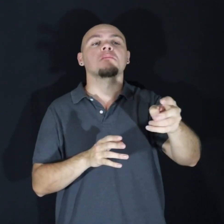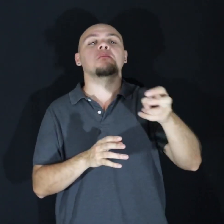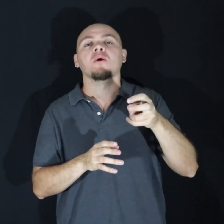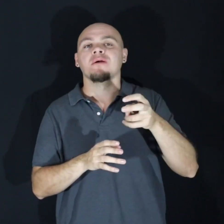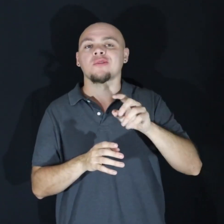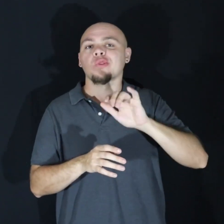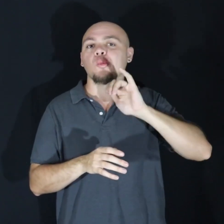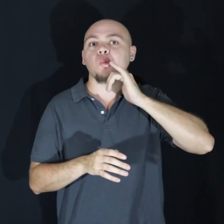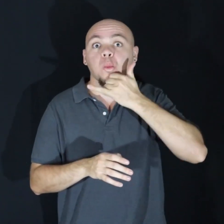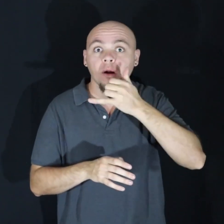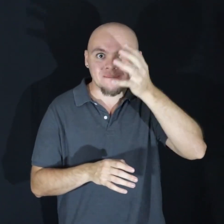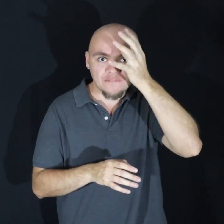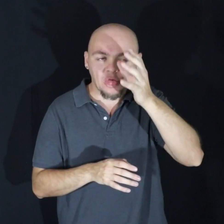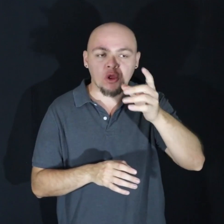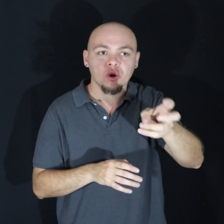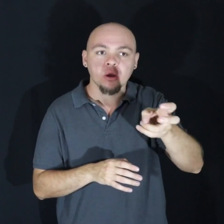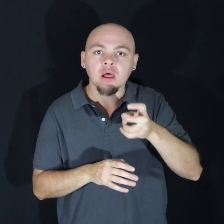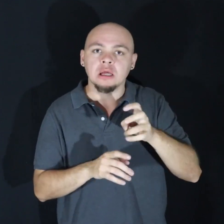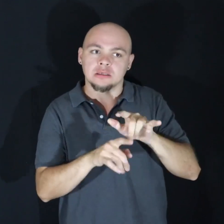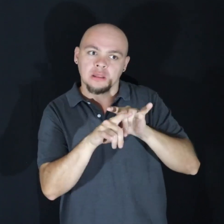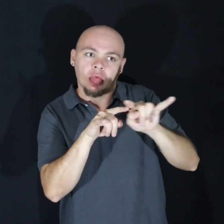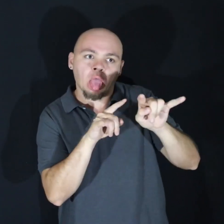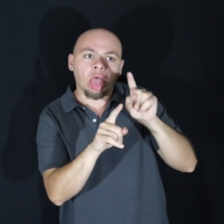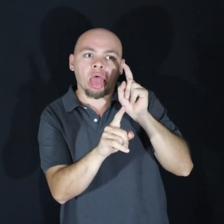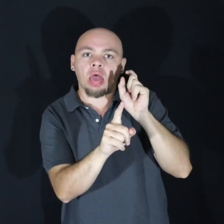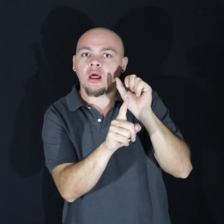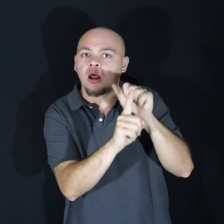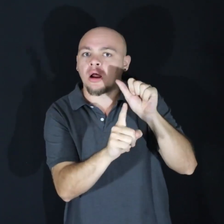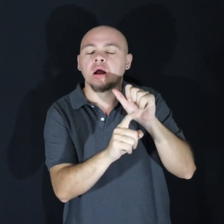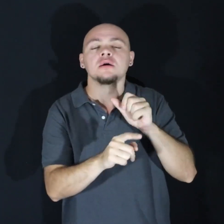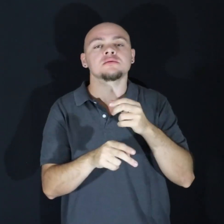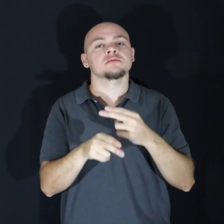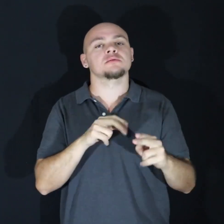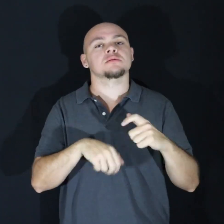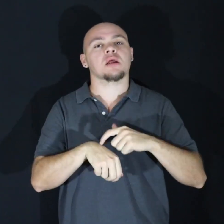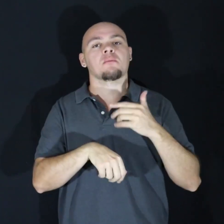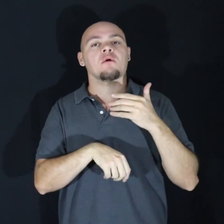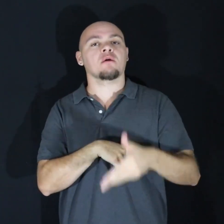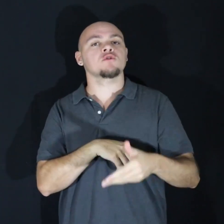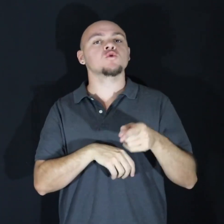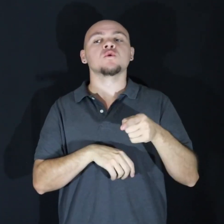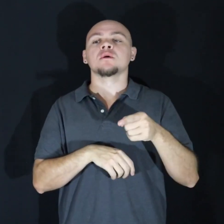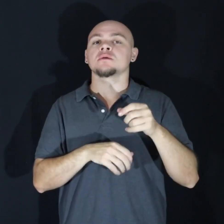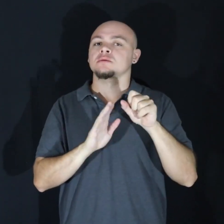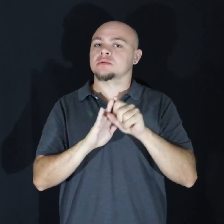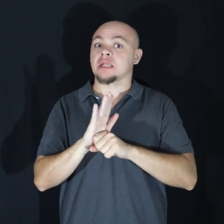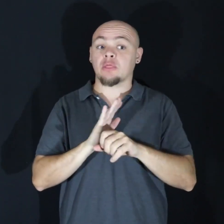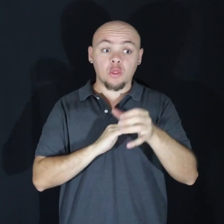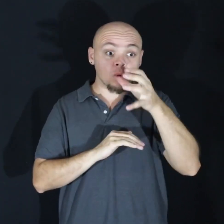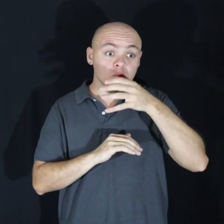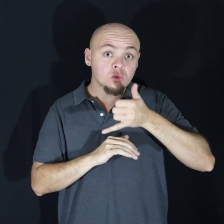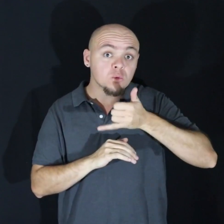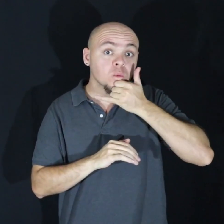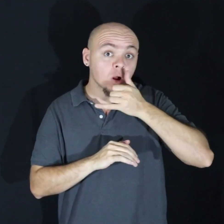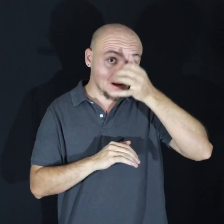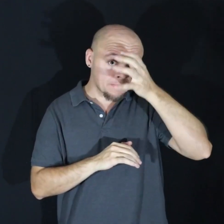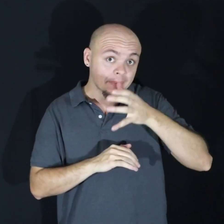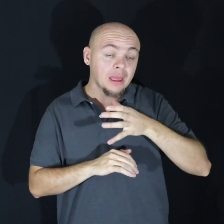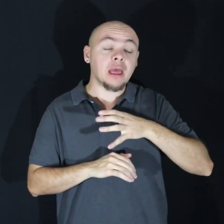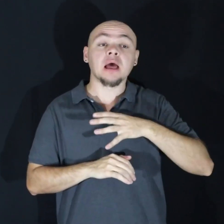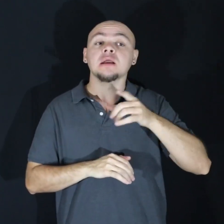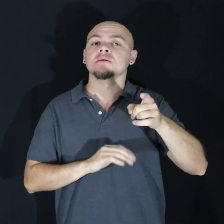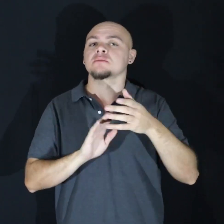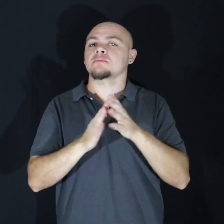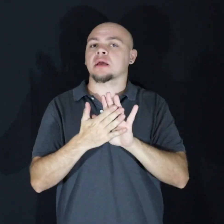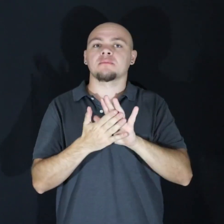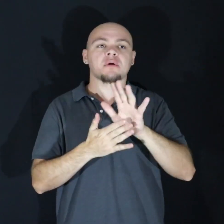birth certificate, deceive him, and a short while later, in many states, the wrong man becomes that child's legal